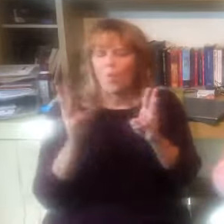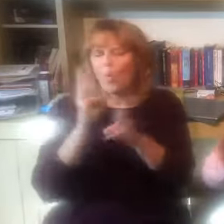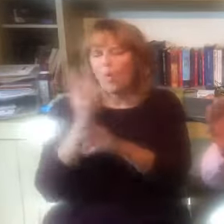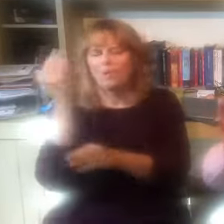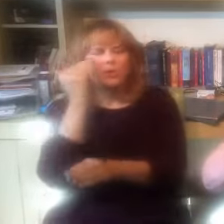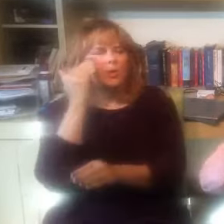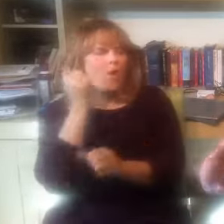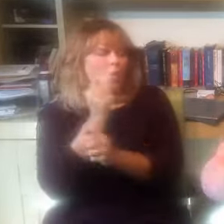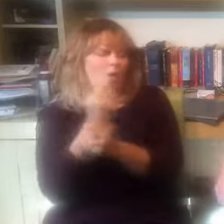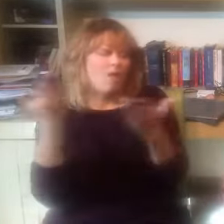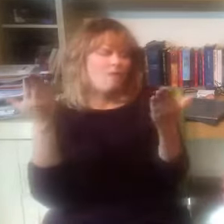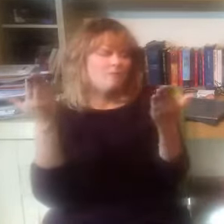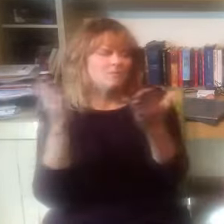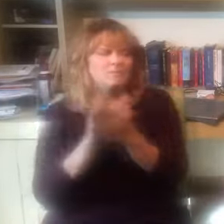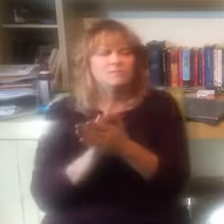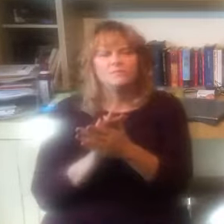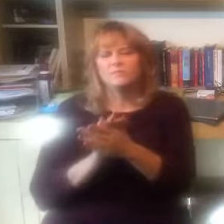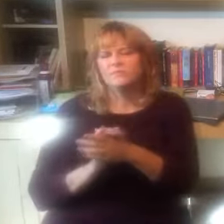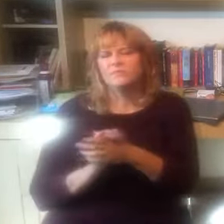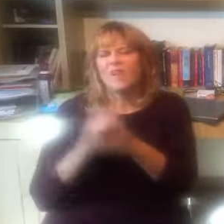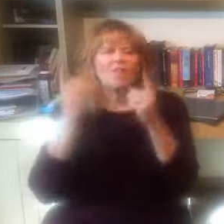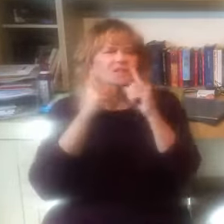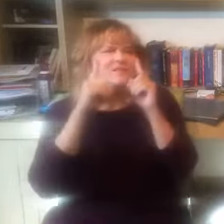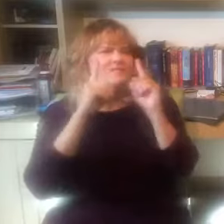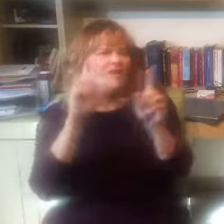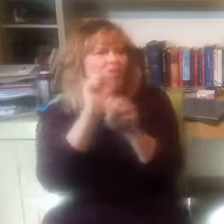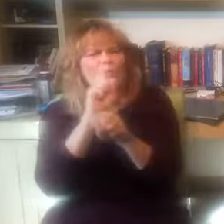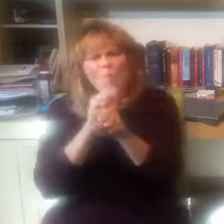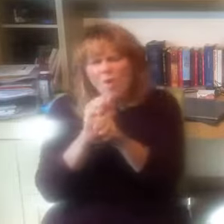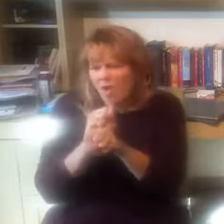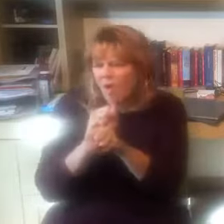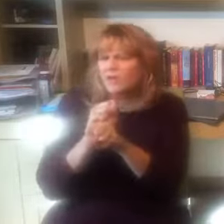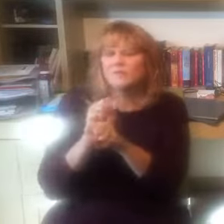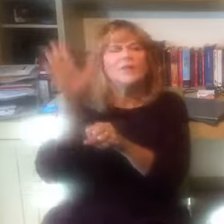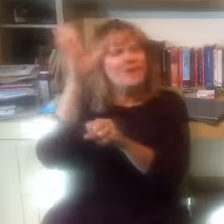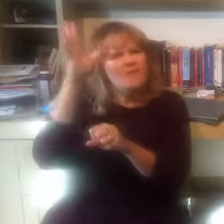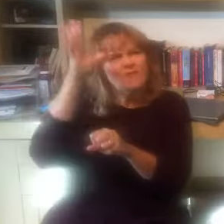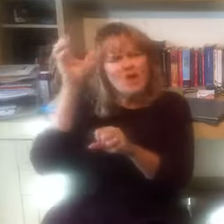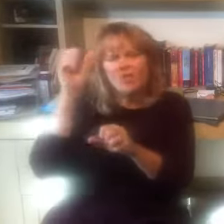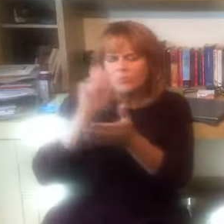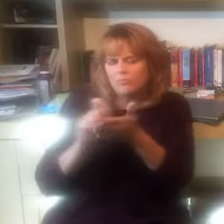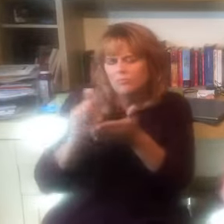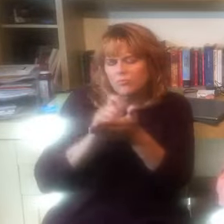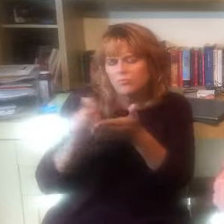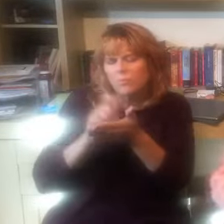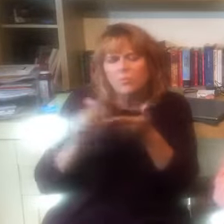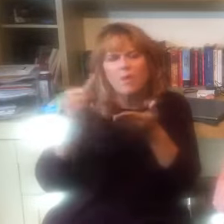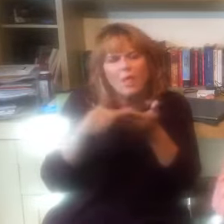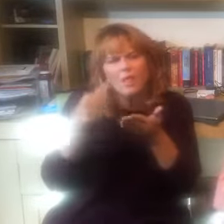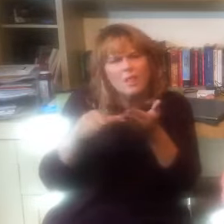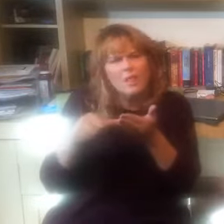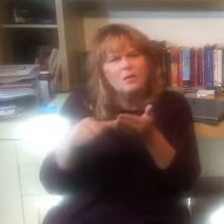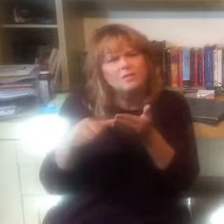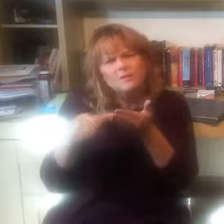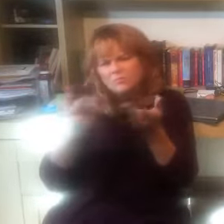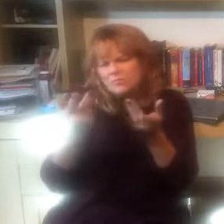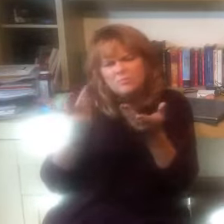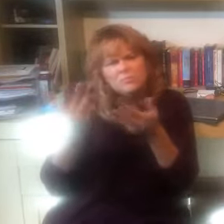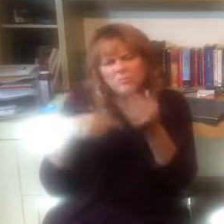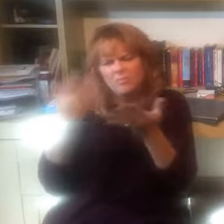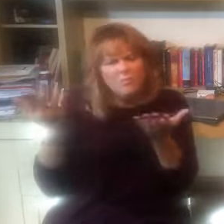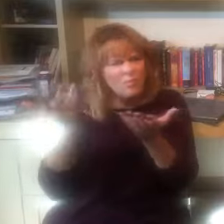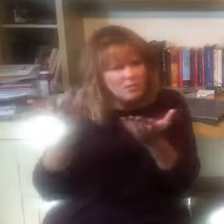out. You've got it figured out how success works and everything. And my father used to write me letters about the things